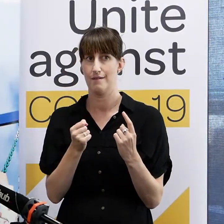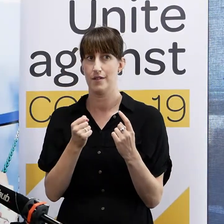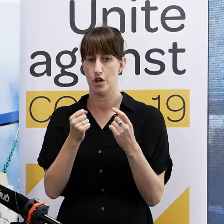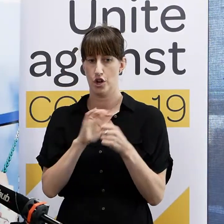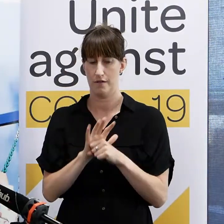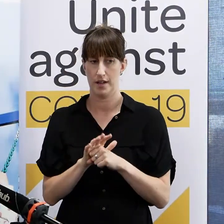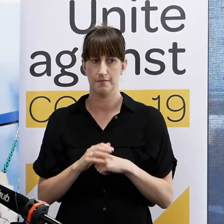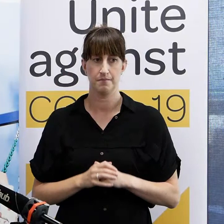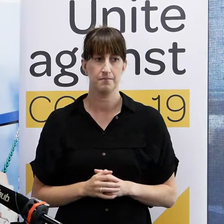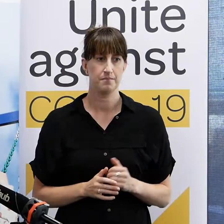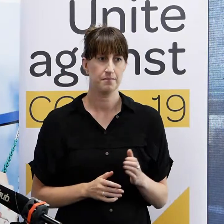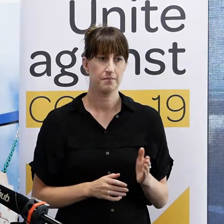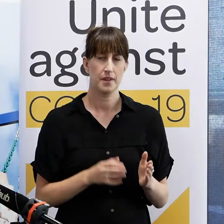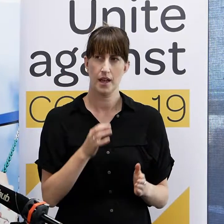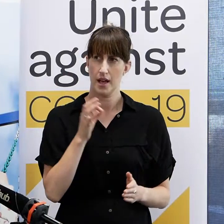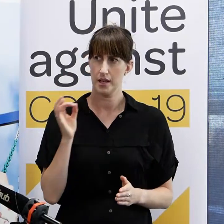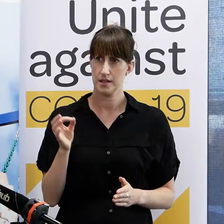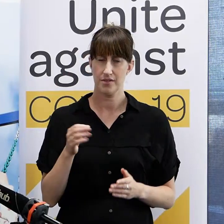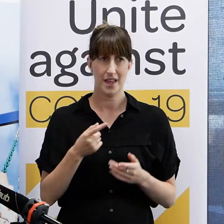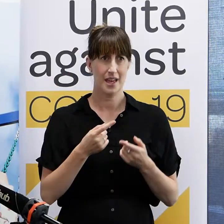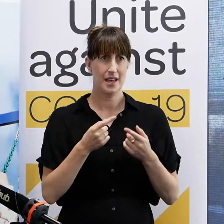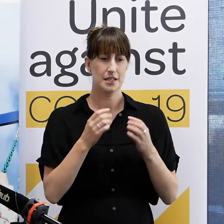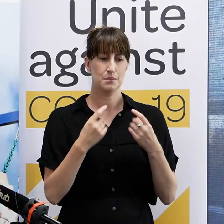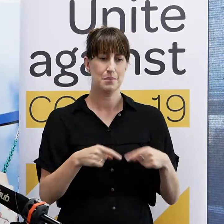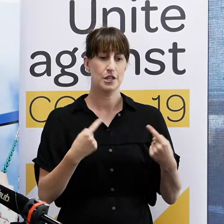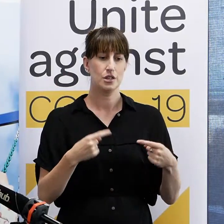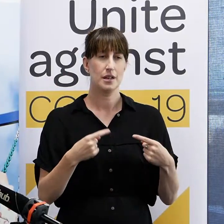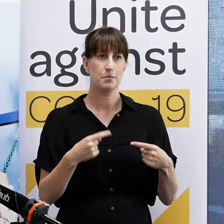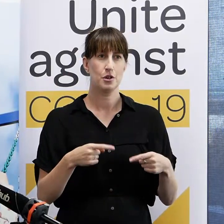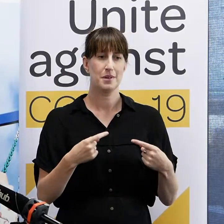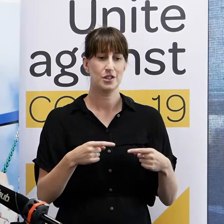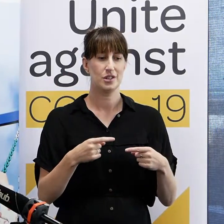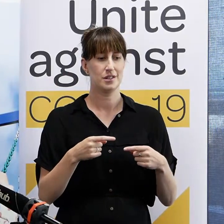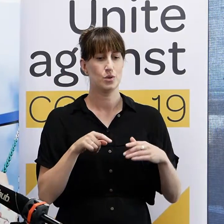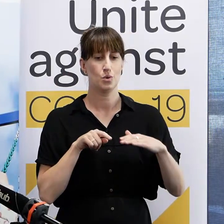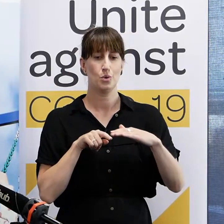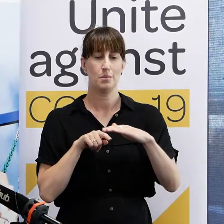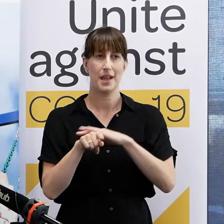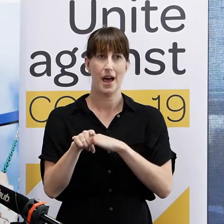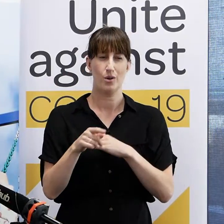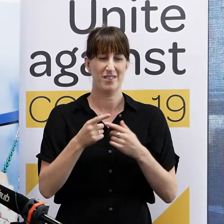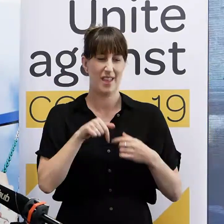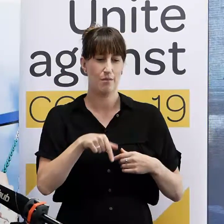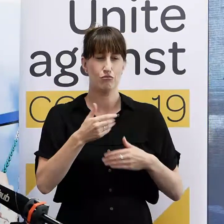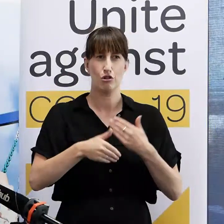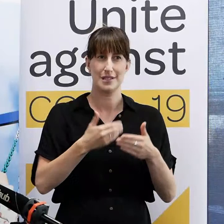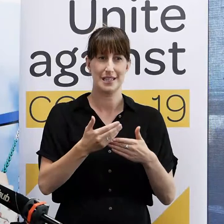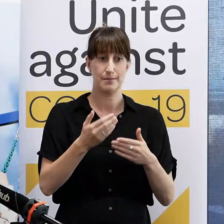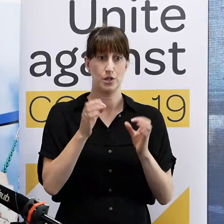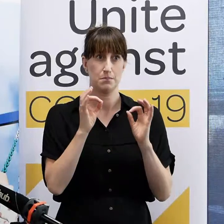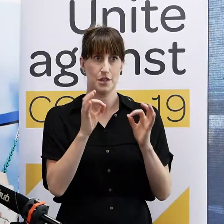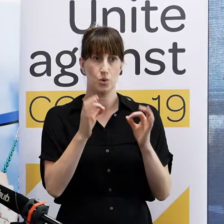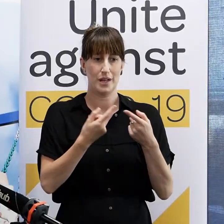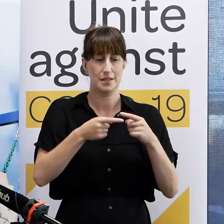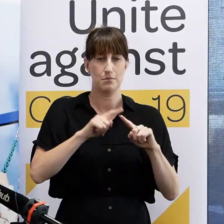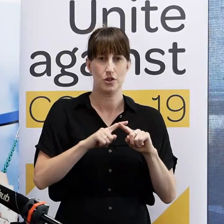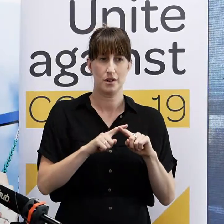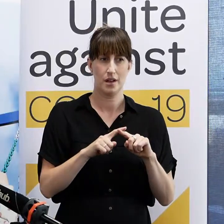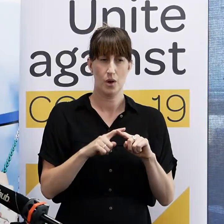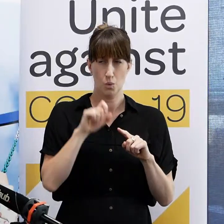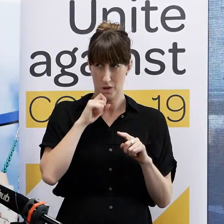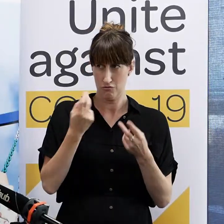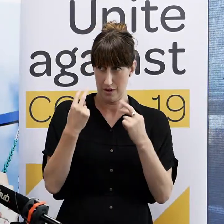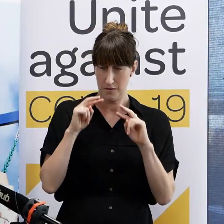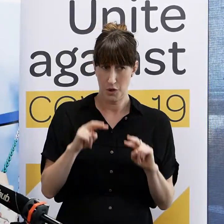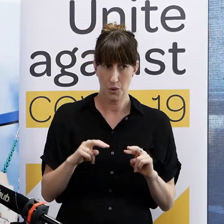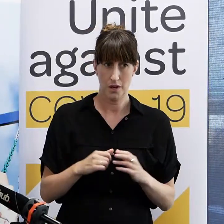to review the exemptions process to let more people and reassess them, and especially given that this public health matrix